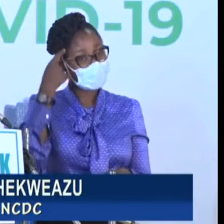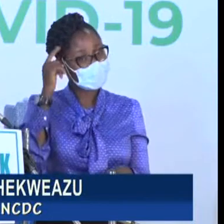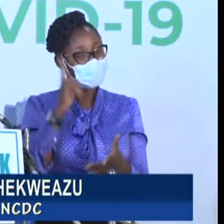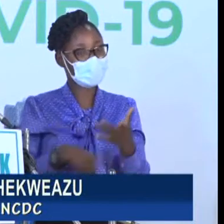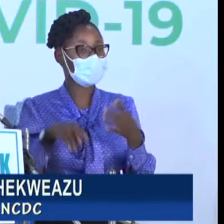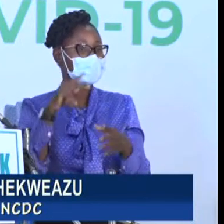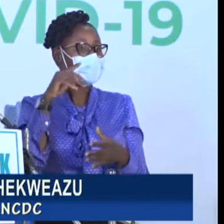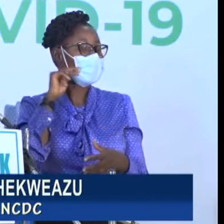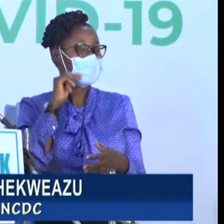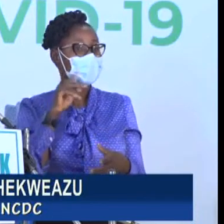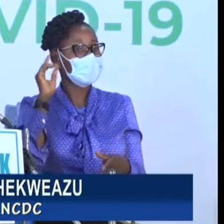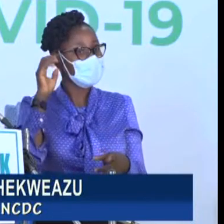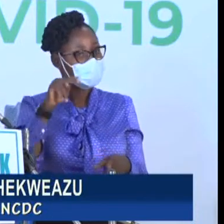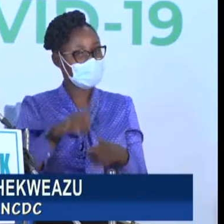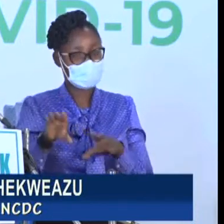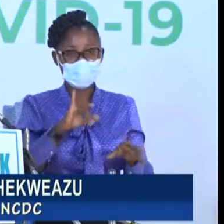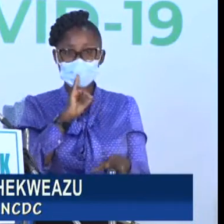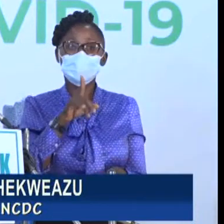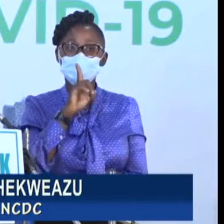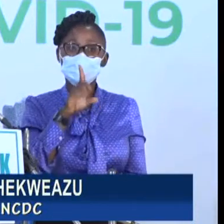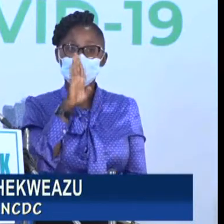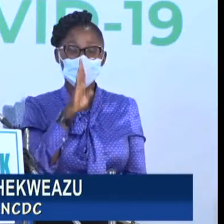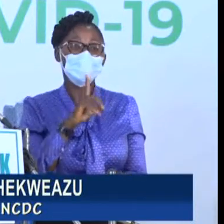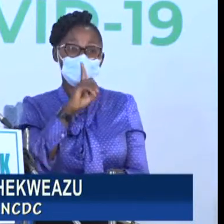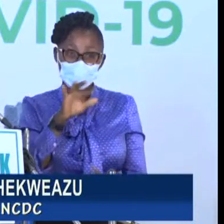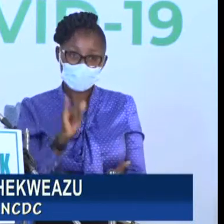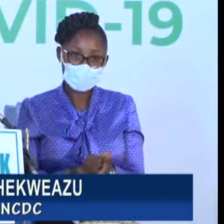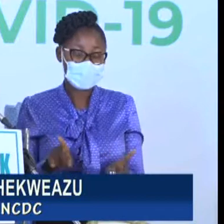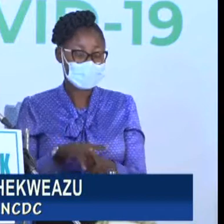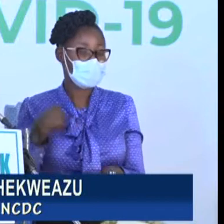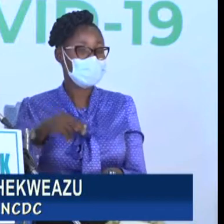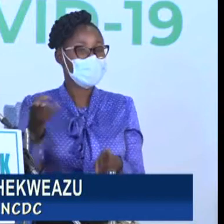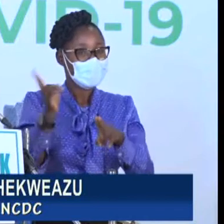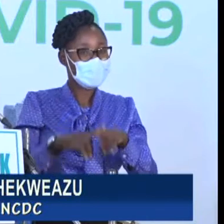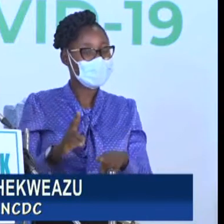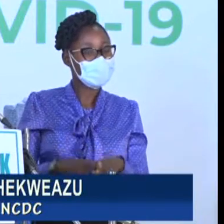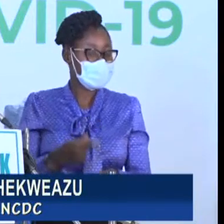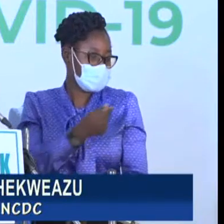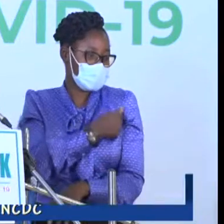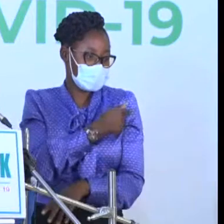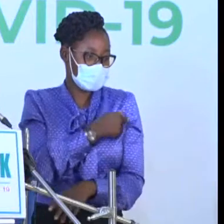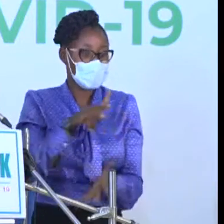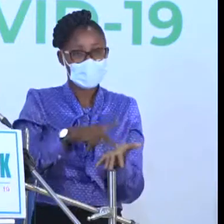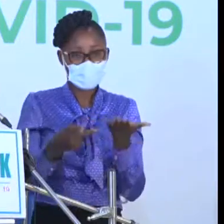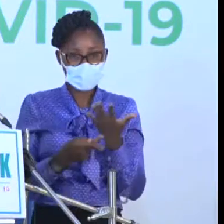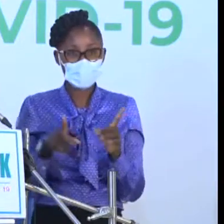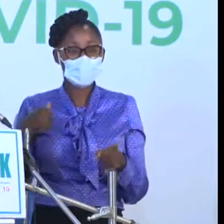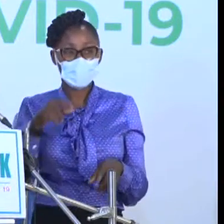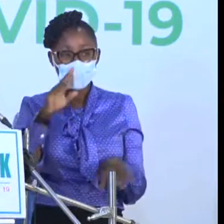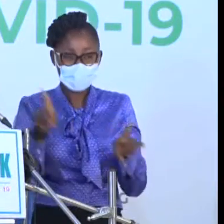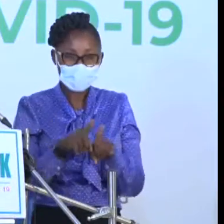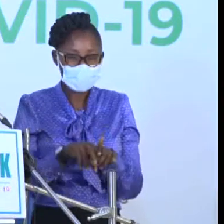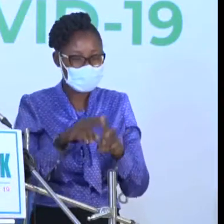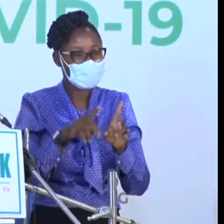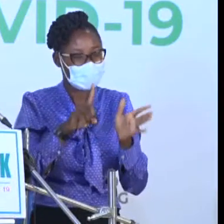do really is to rest assured that as we increase the scale of the vaccination program, we are also monitoring